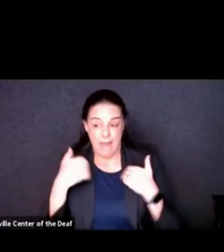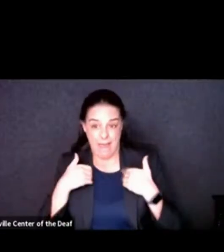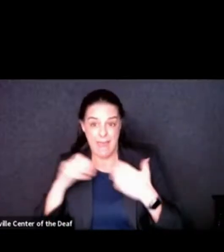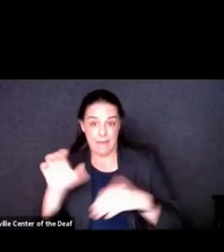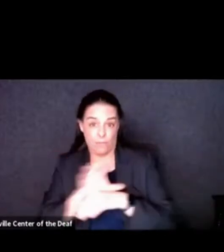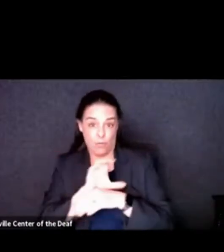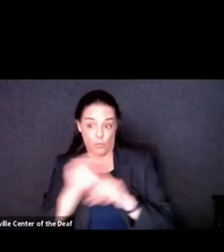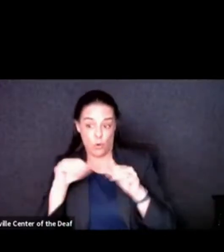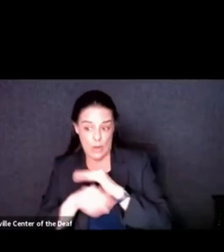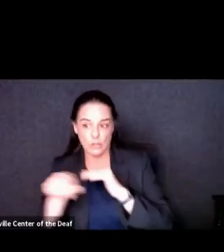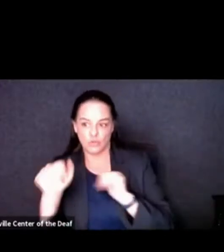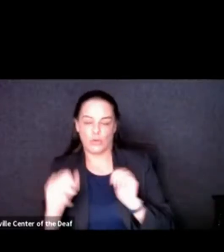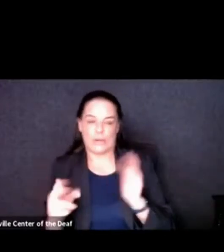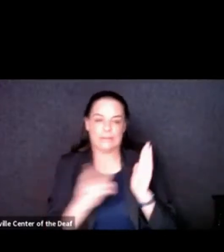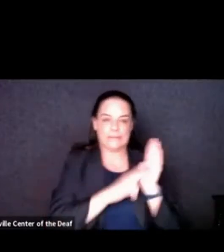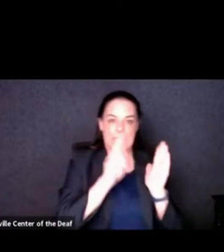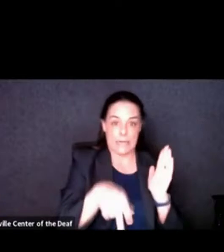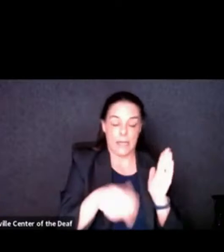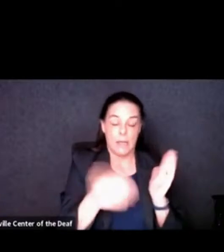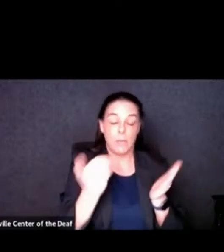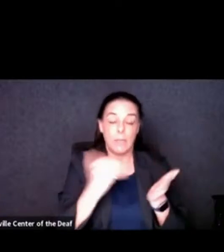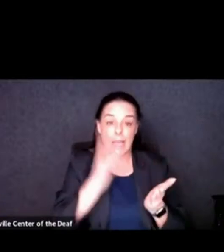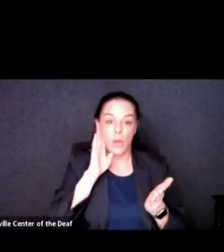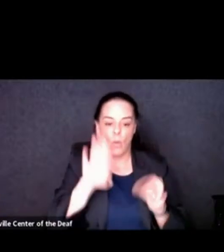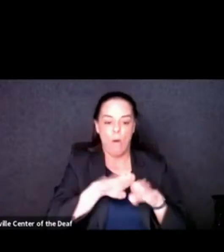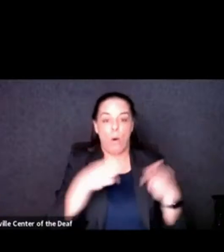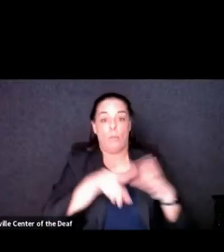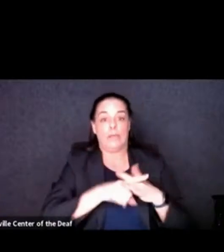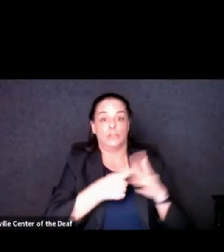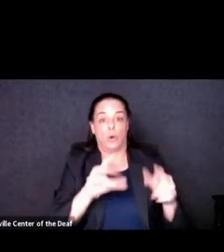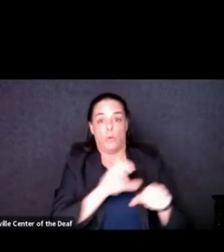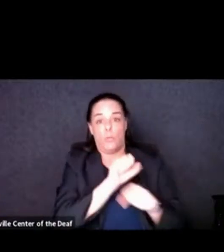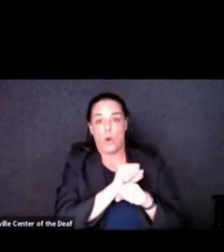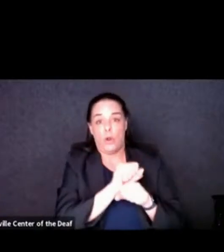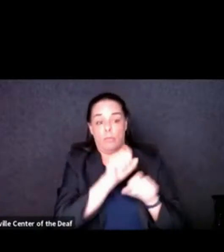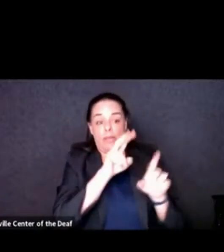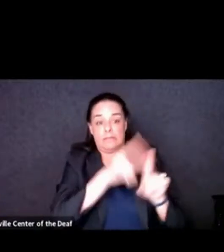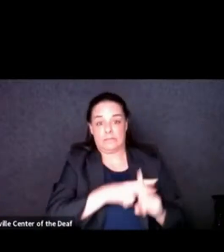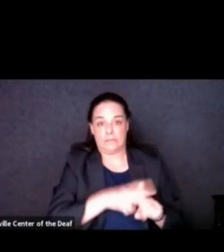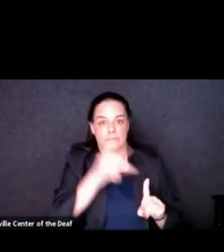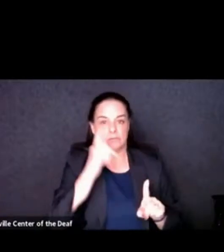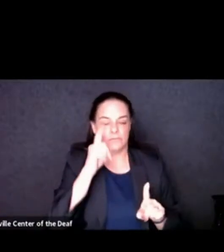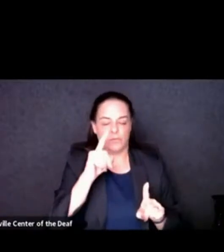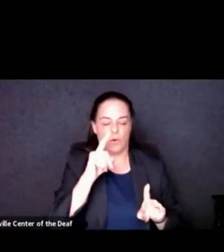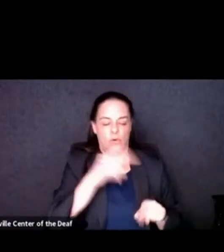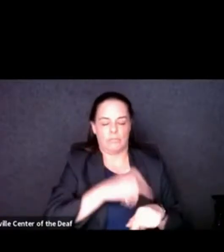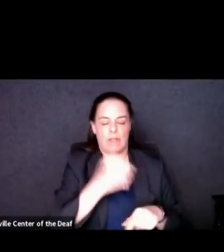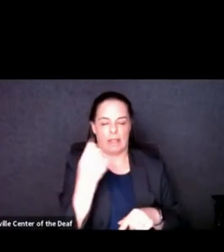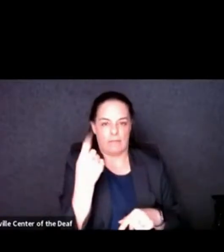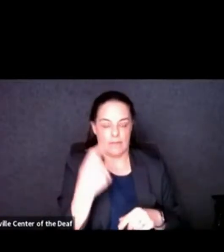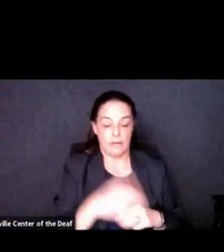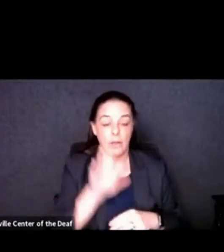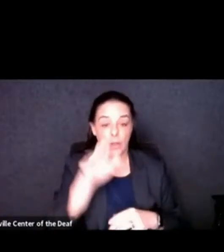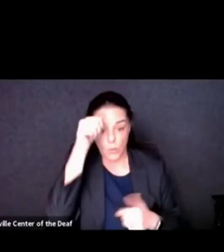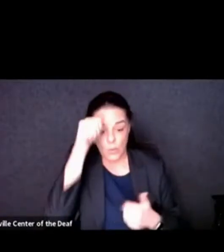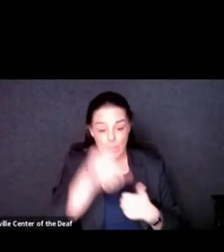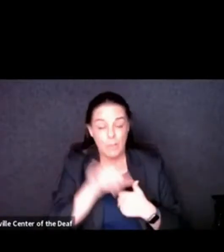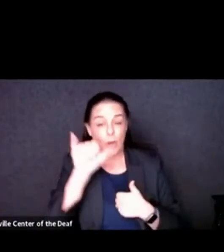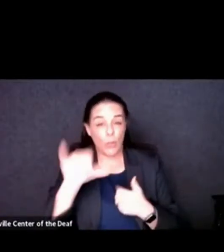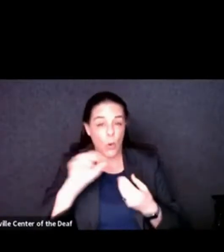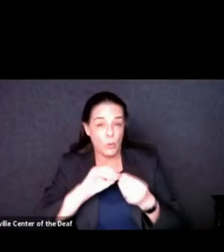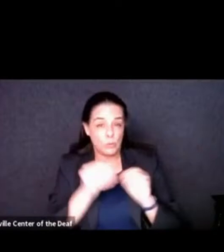again, beginning at 11 a.m. As well. As a reminder, the numbers we just reported out includes those doses